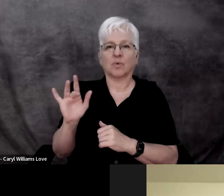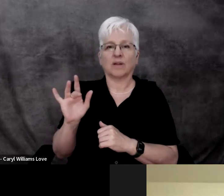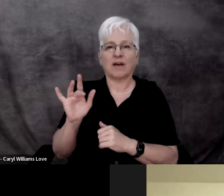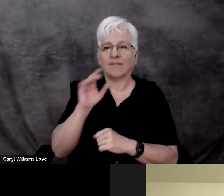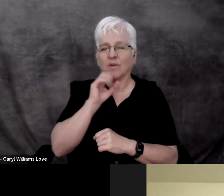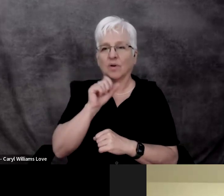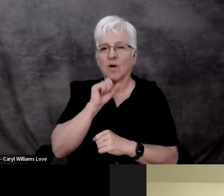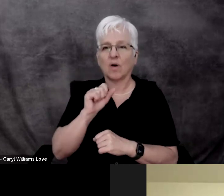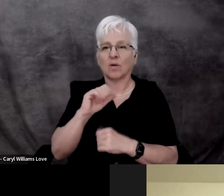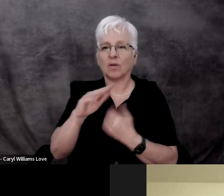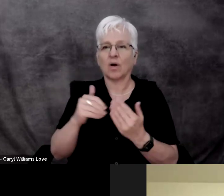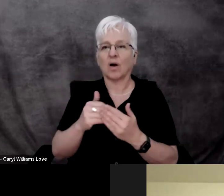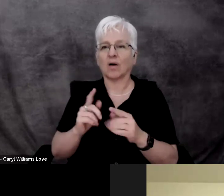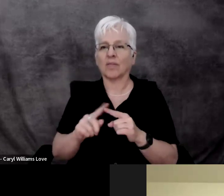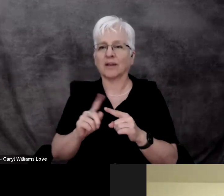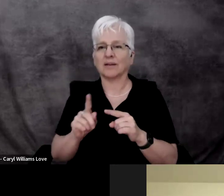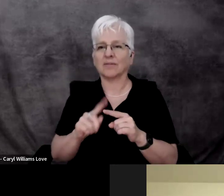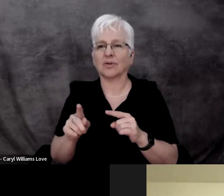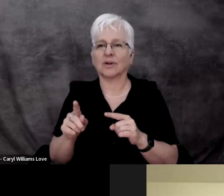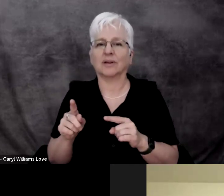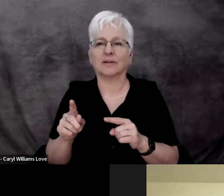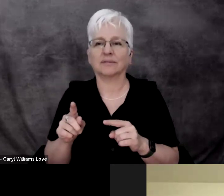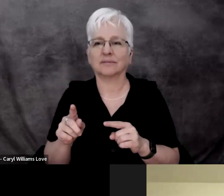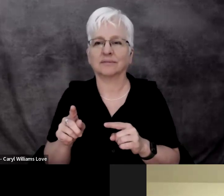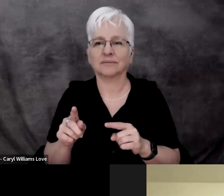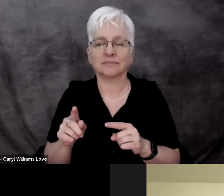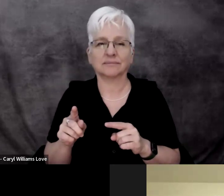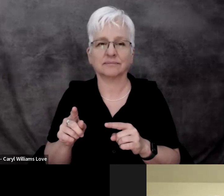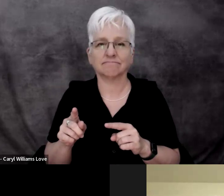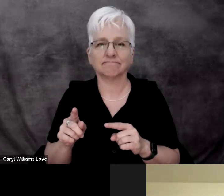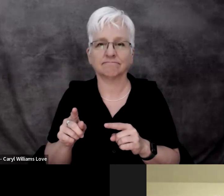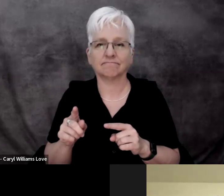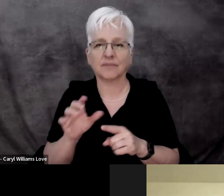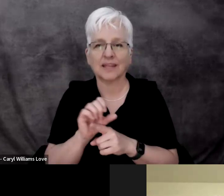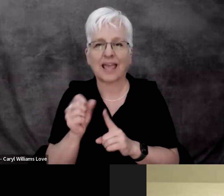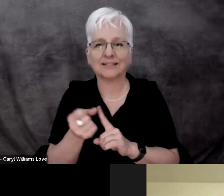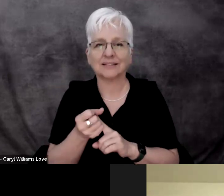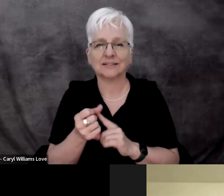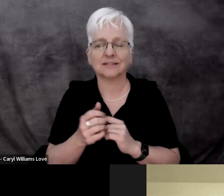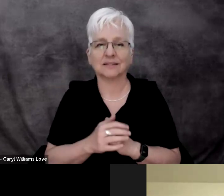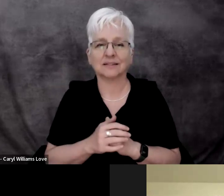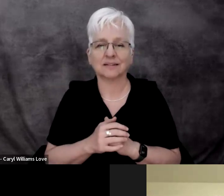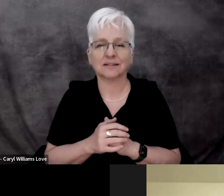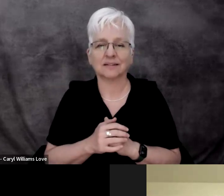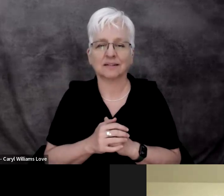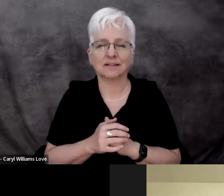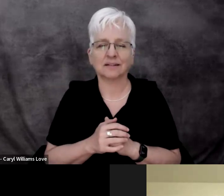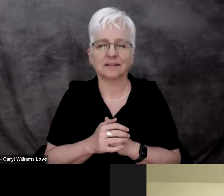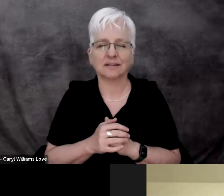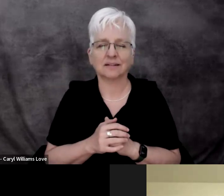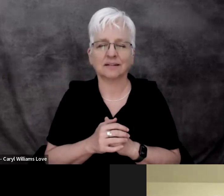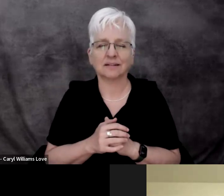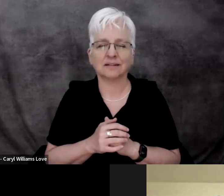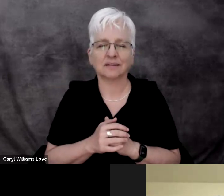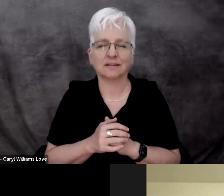he faces. He's profoundly autistic with IDD, intellectual disability. You're gonna hear more about him in my testimony, but I get it. You just want to